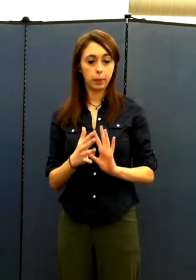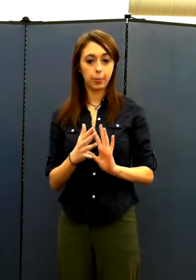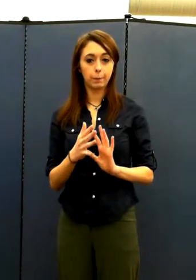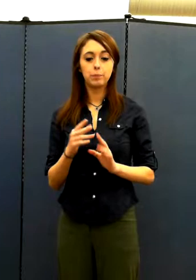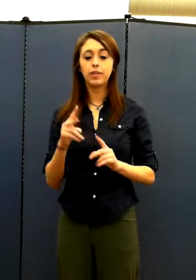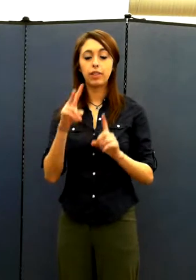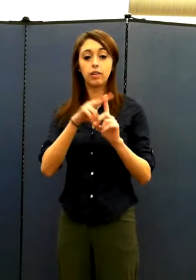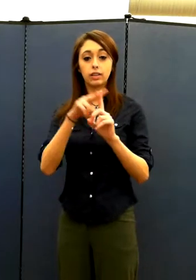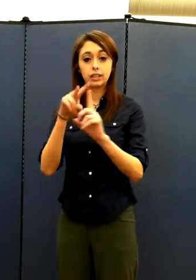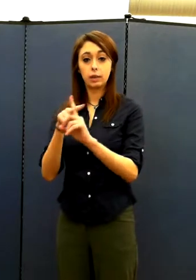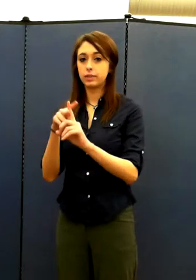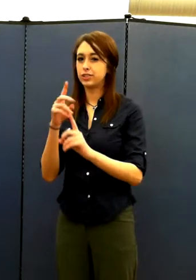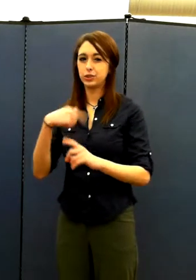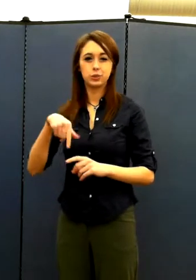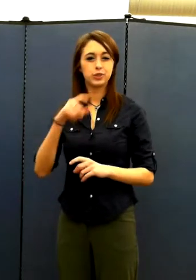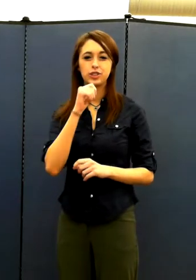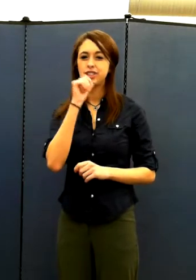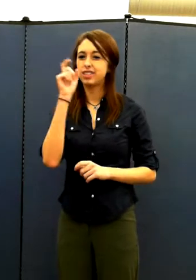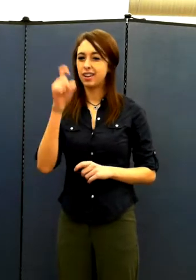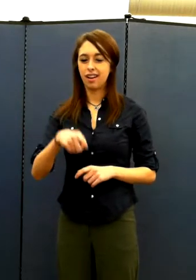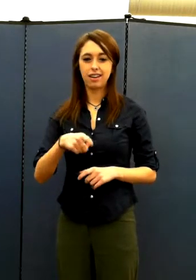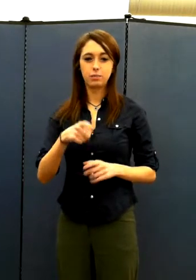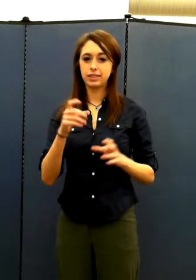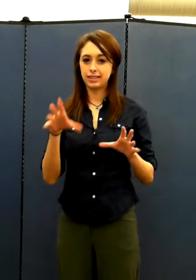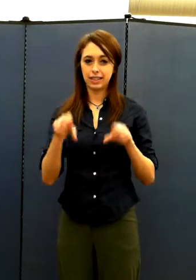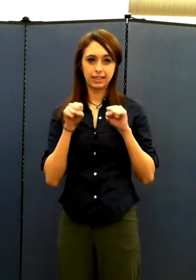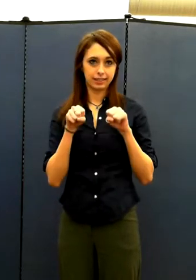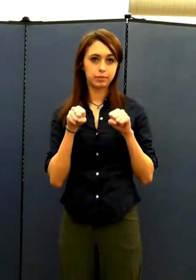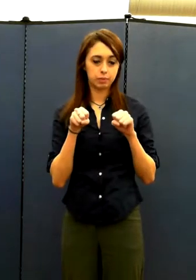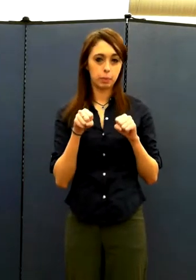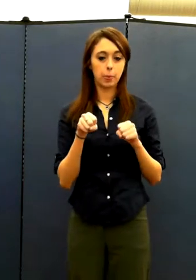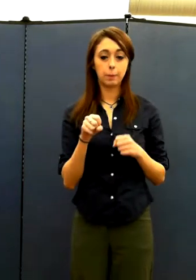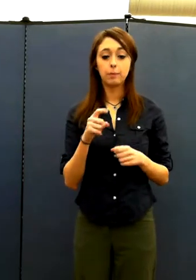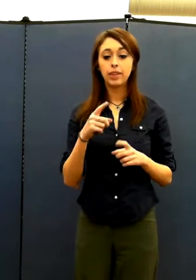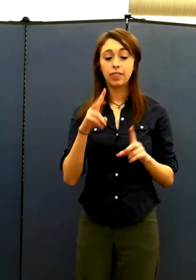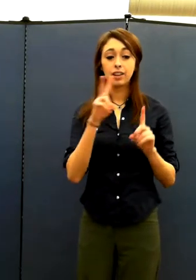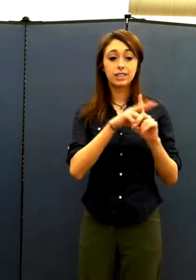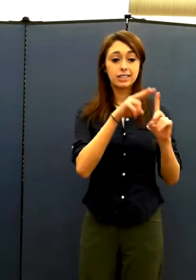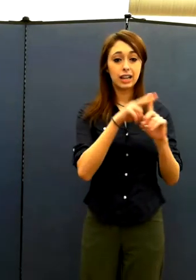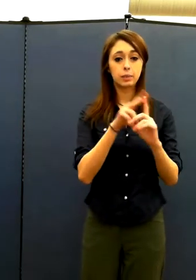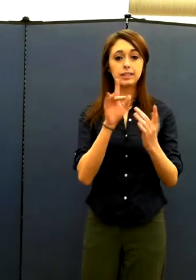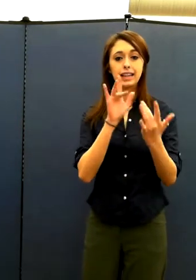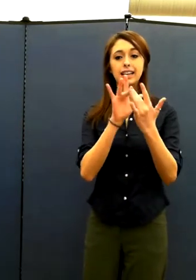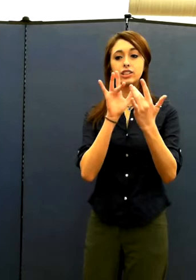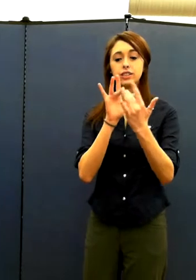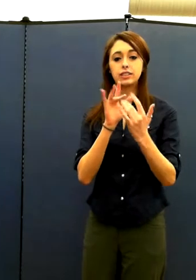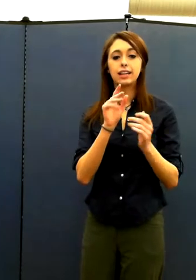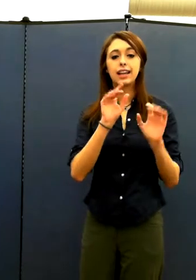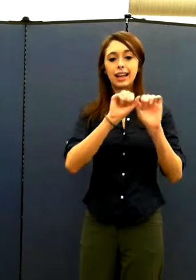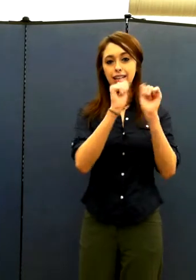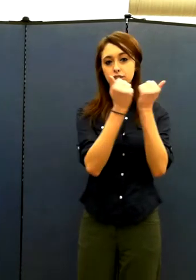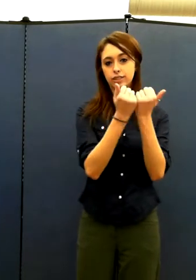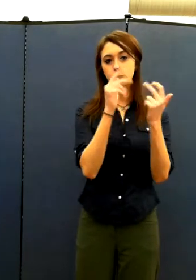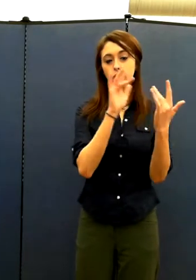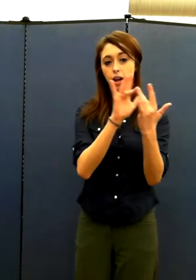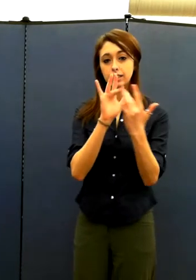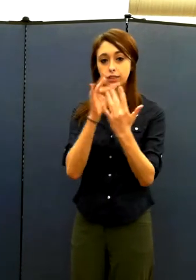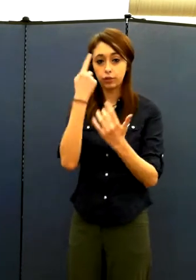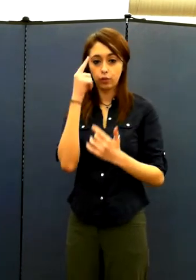you should not be taking, but there are assignments that agencies will contact you for. So I actually brought my